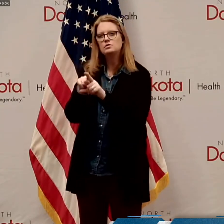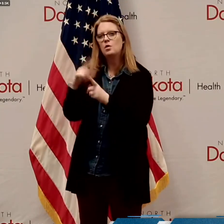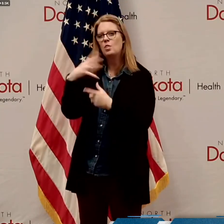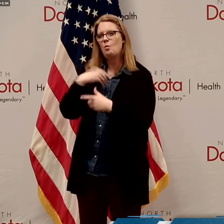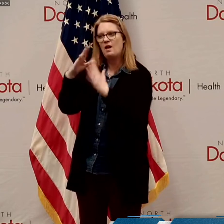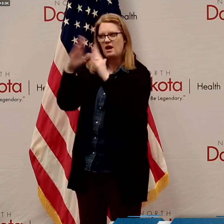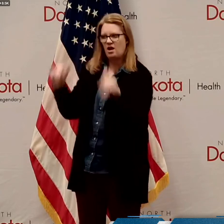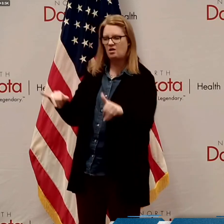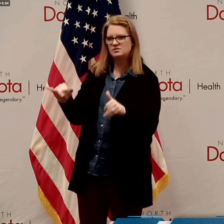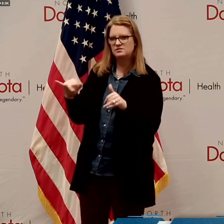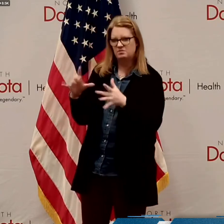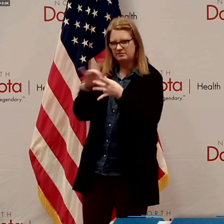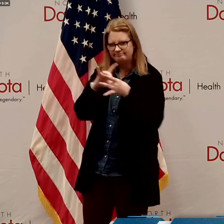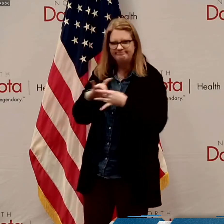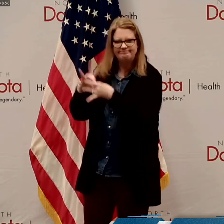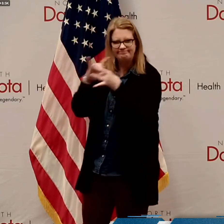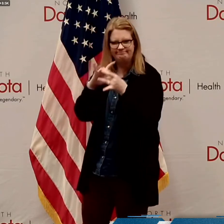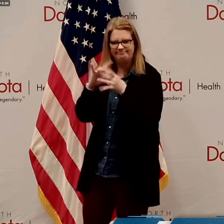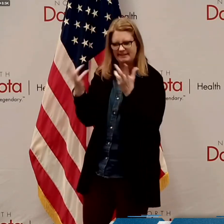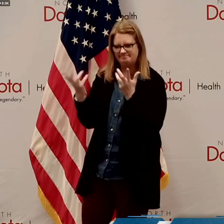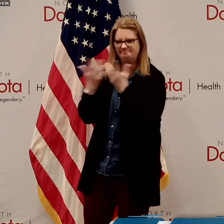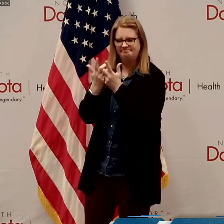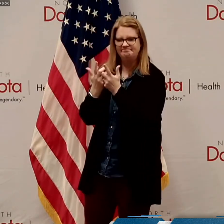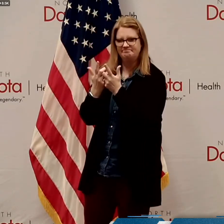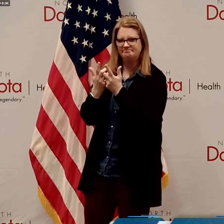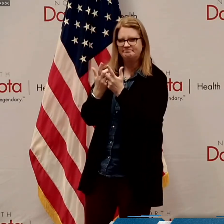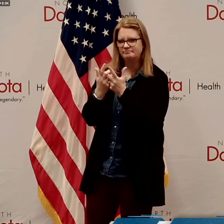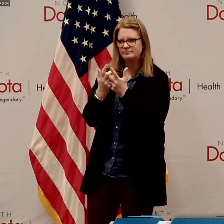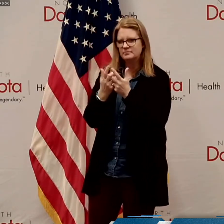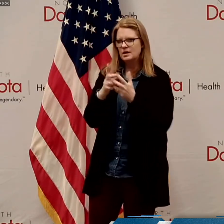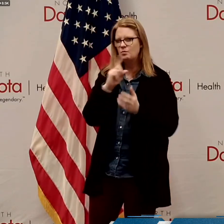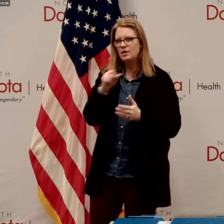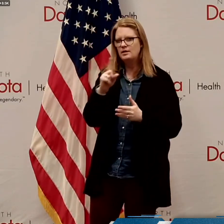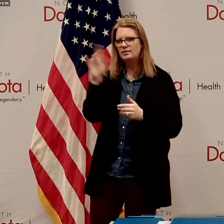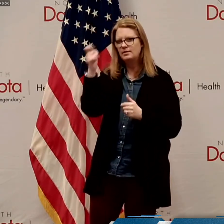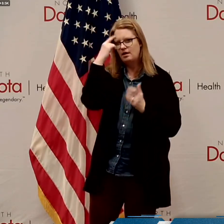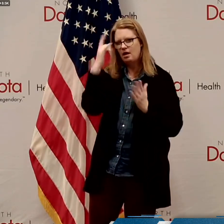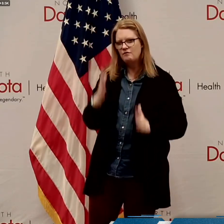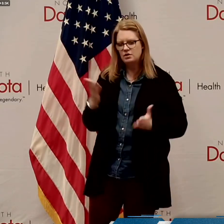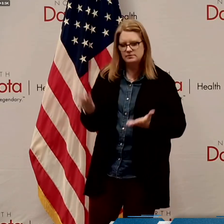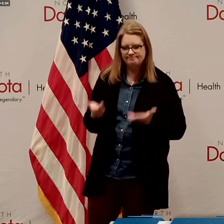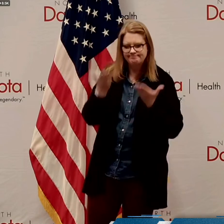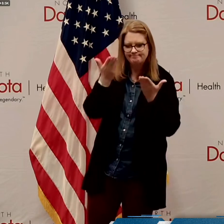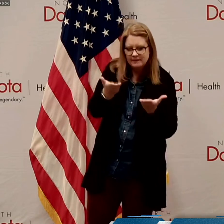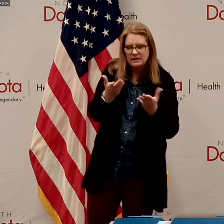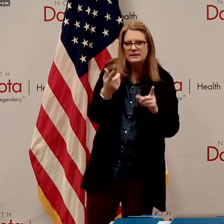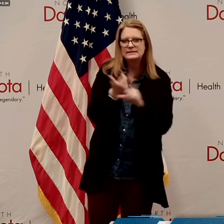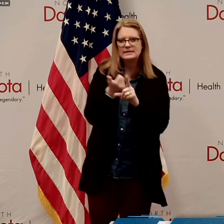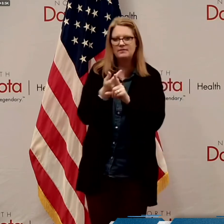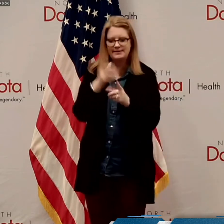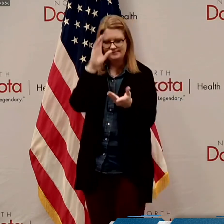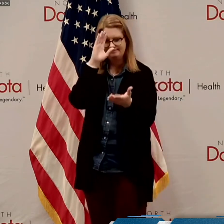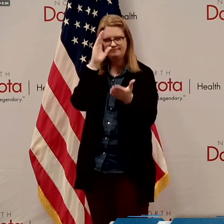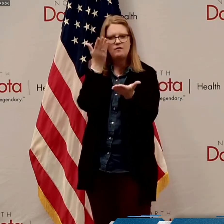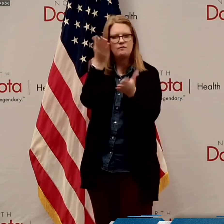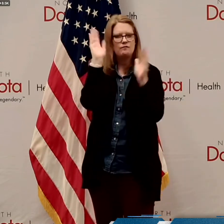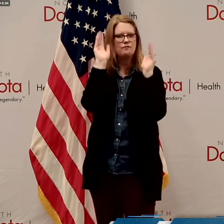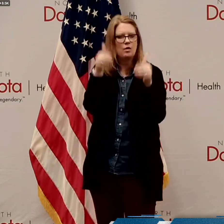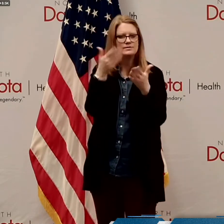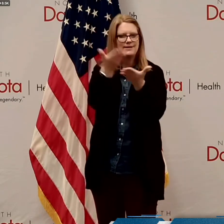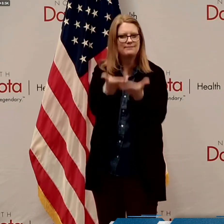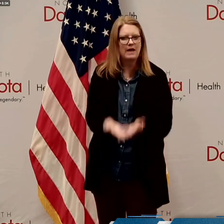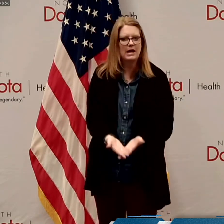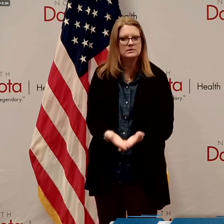direction, and pleased to see that the direction that's being offered to the governors is a data-based approach with the timing up to the